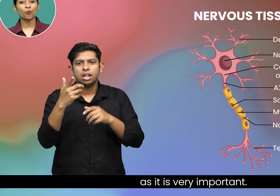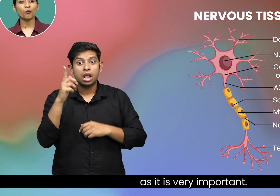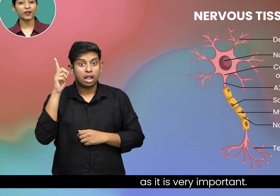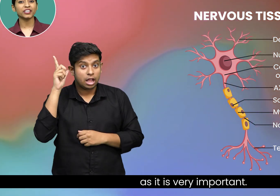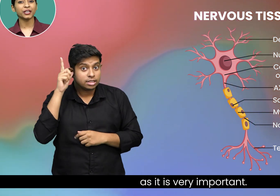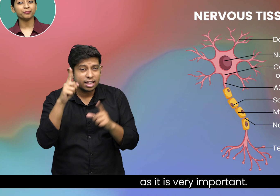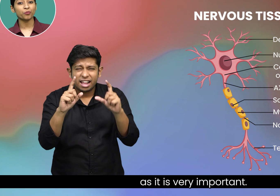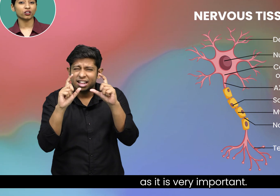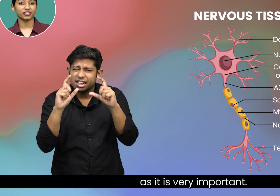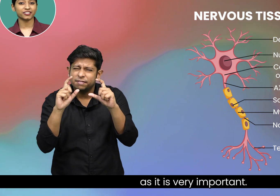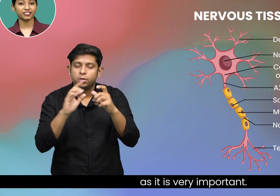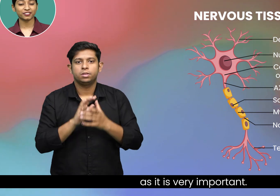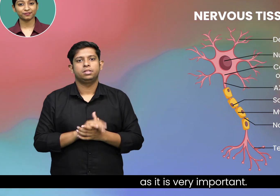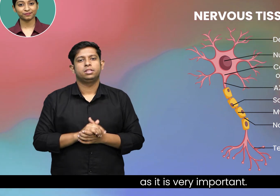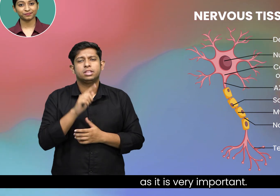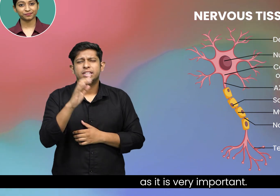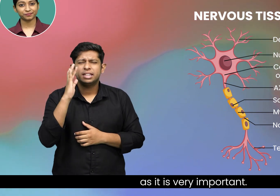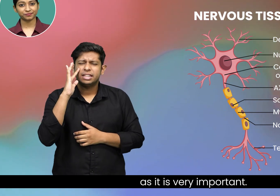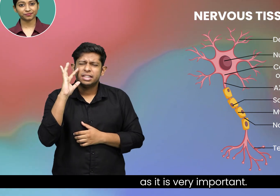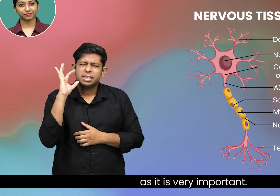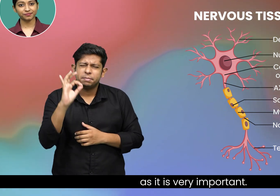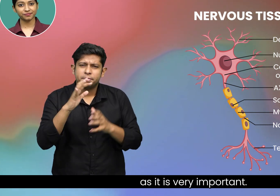is very important.